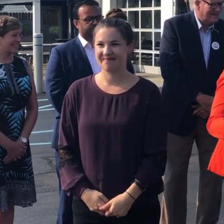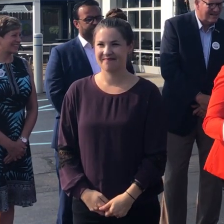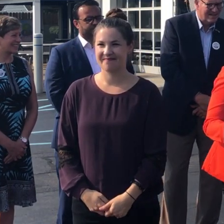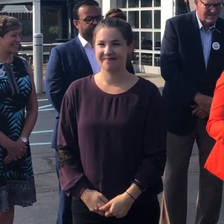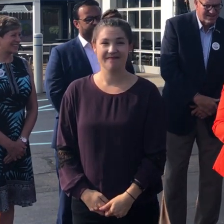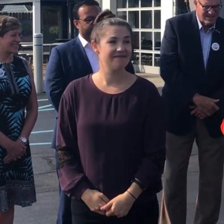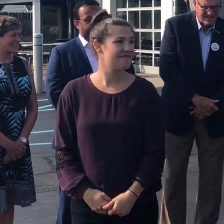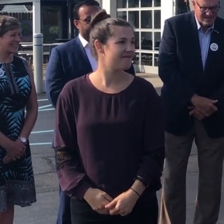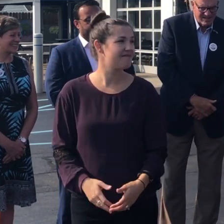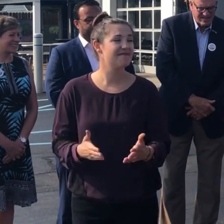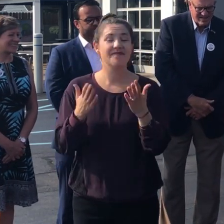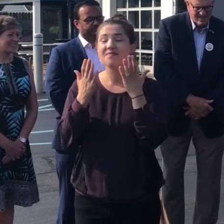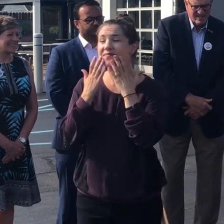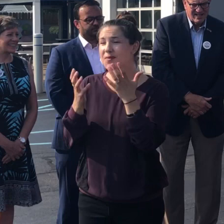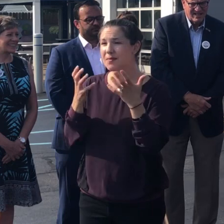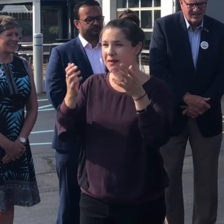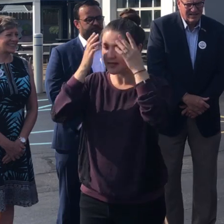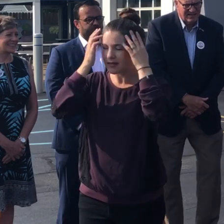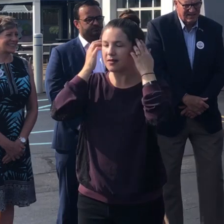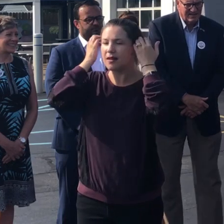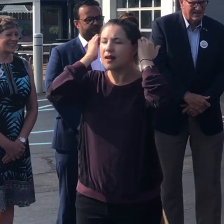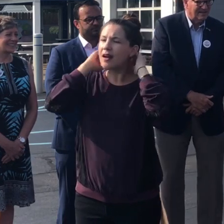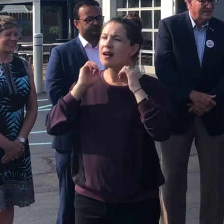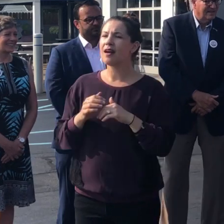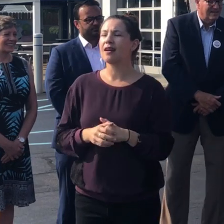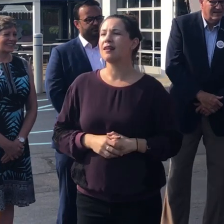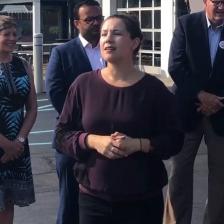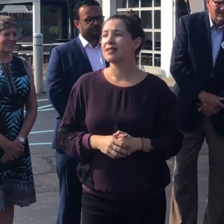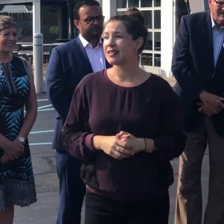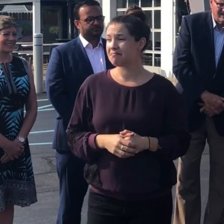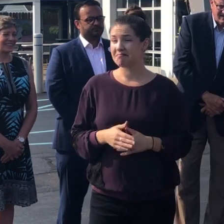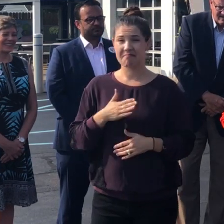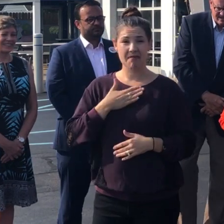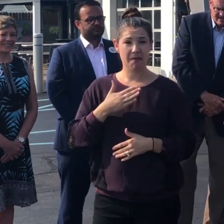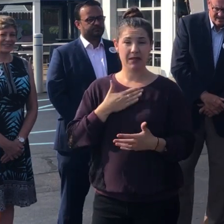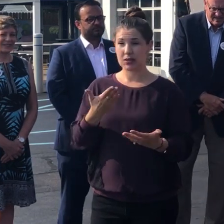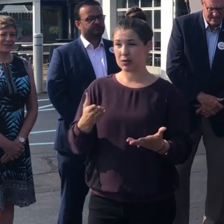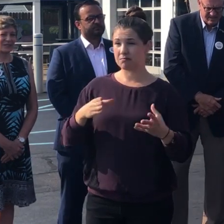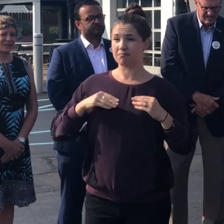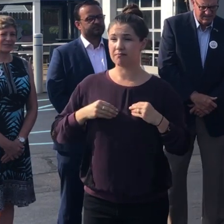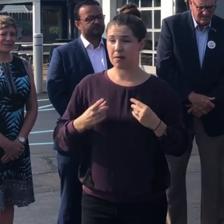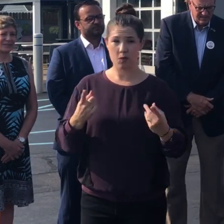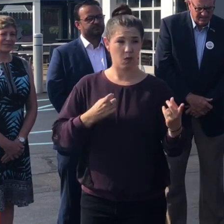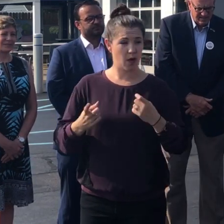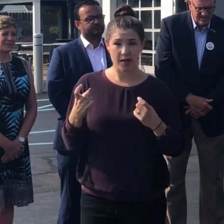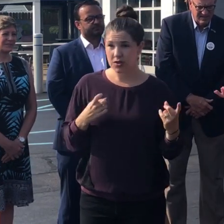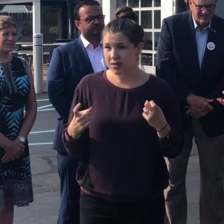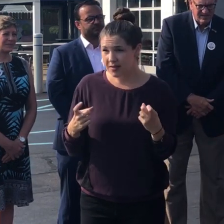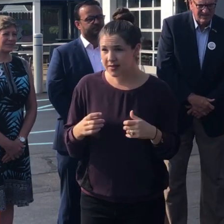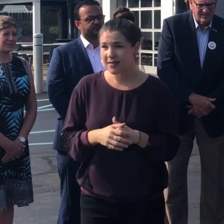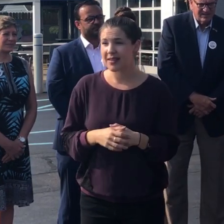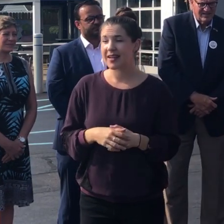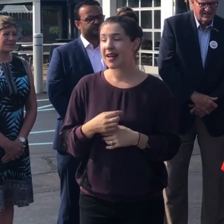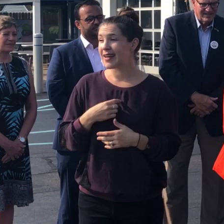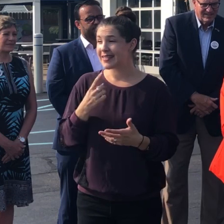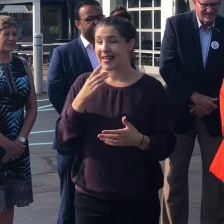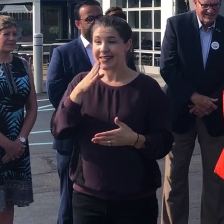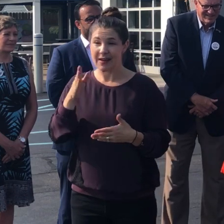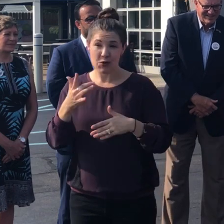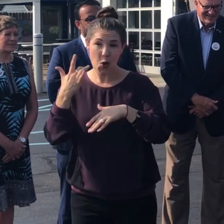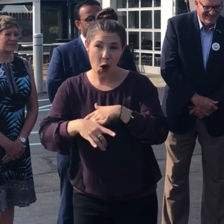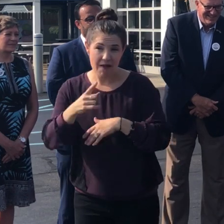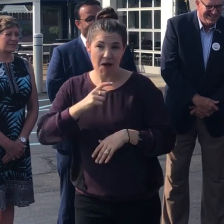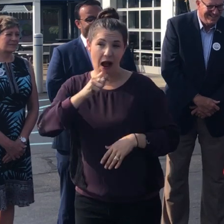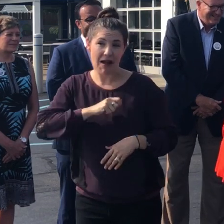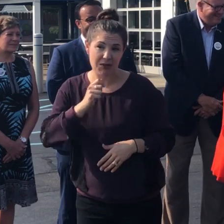Thank you so much. I'm very happy to take any questions, and then I say it's never too early for